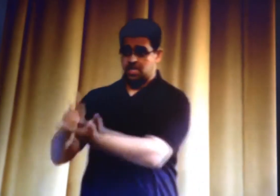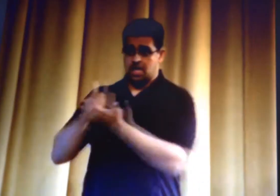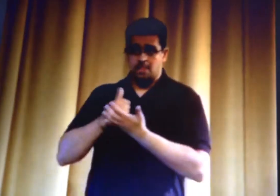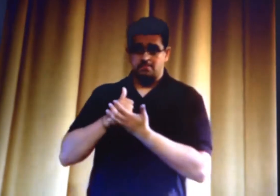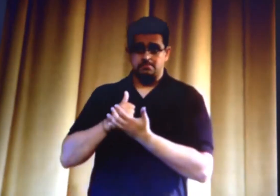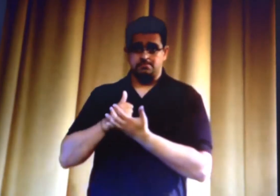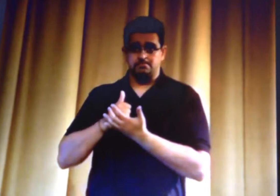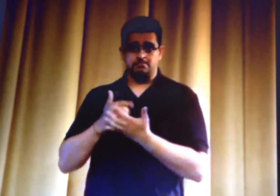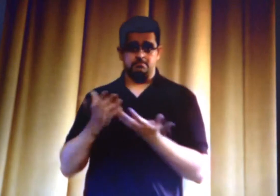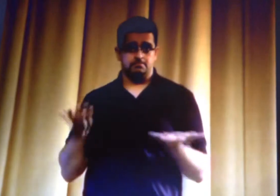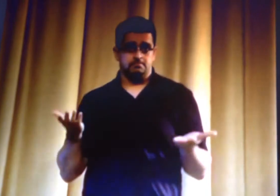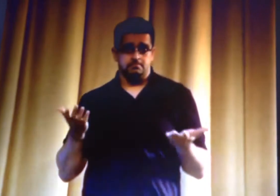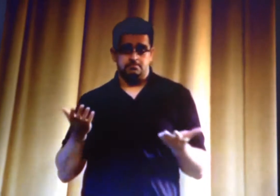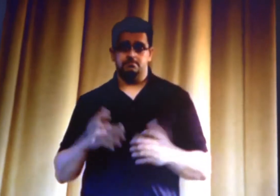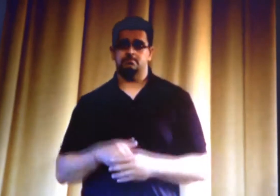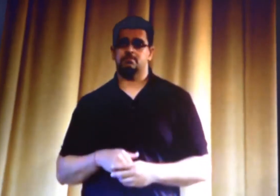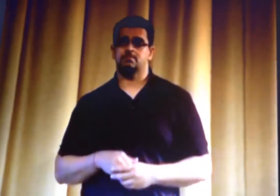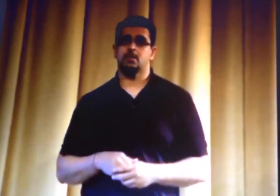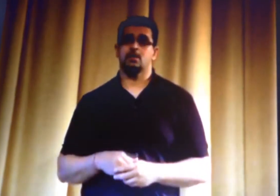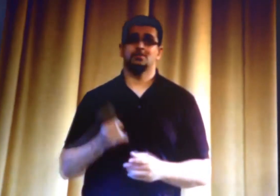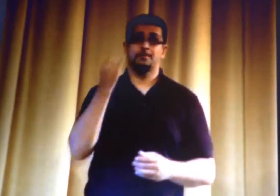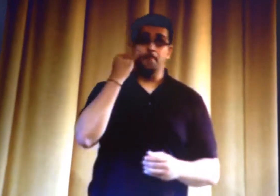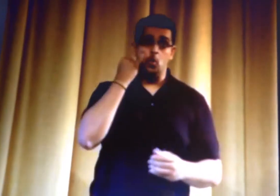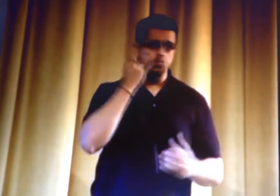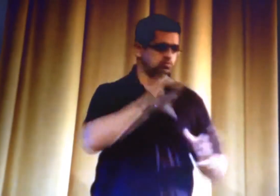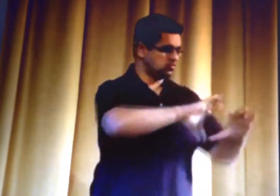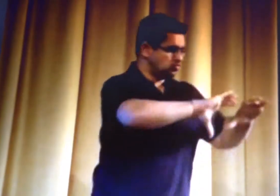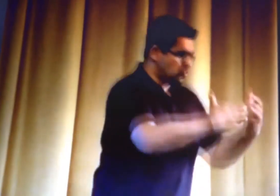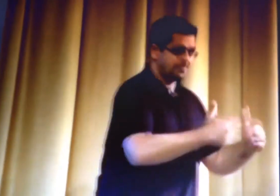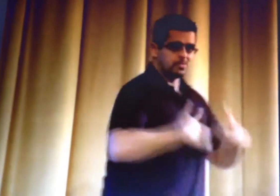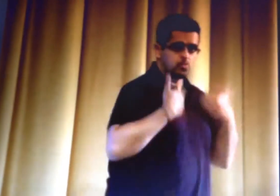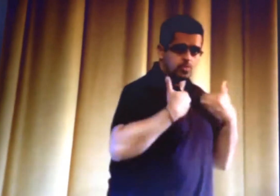help those people and then they'll go back to America. But does that really help those communities?